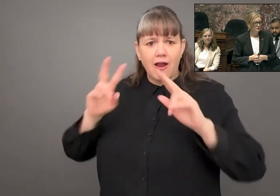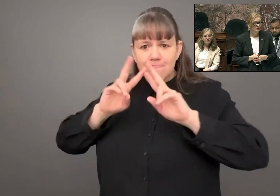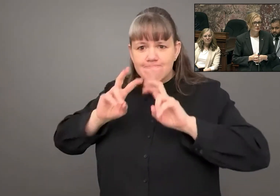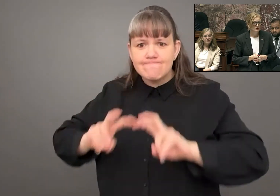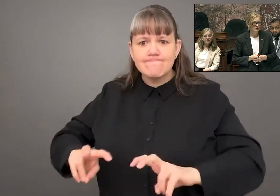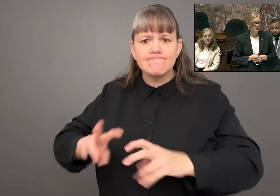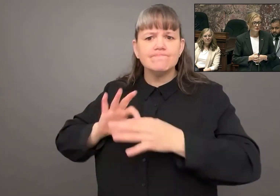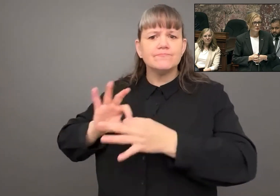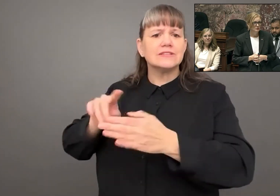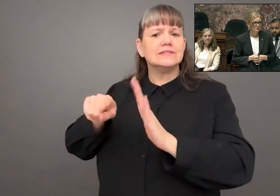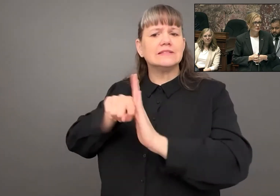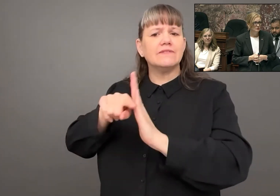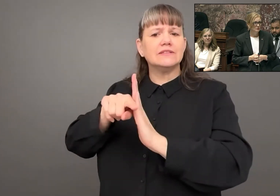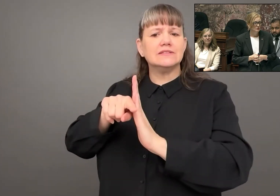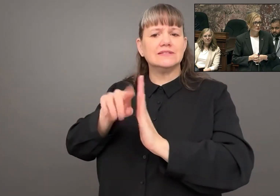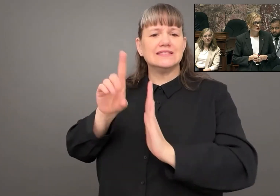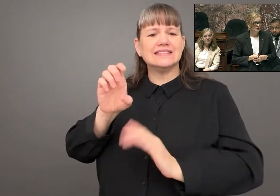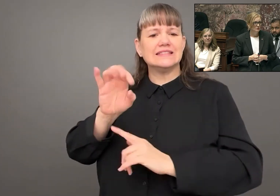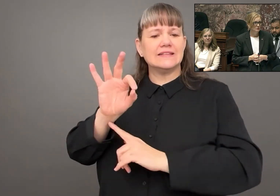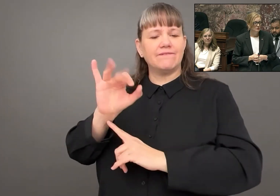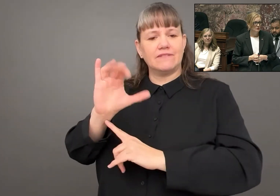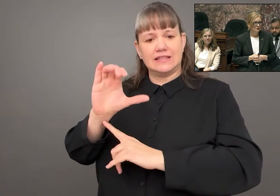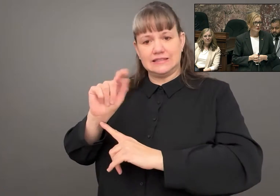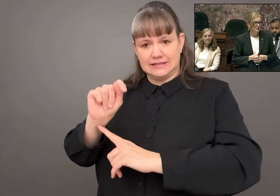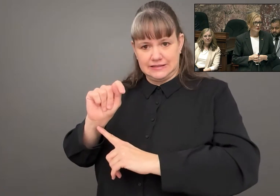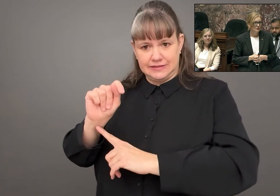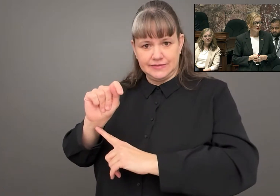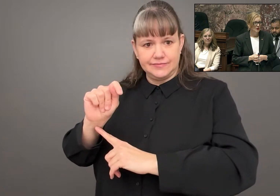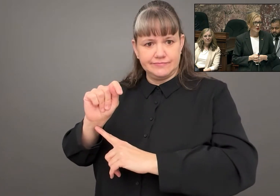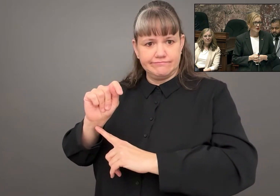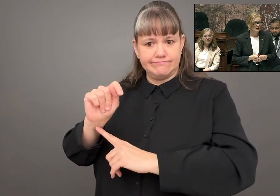Members, wait for your turn.